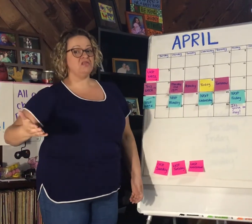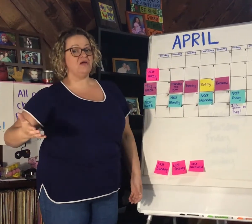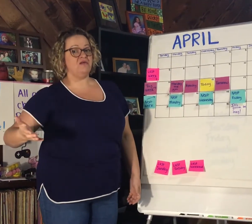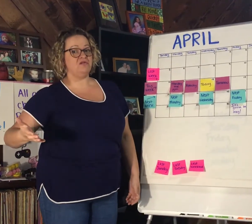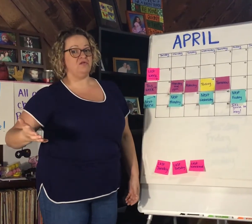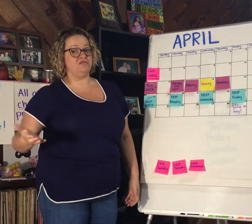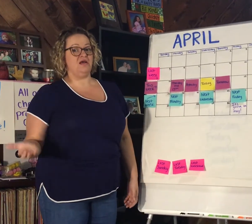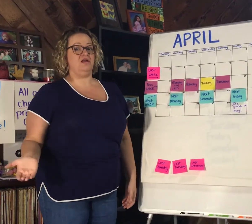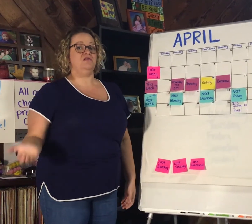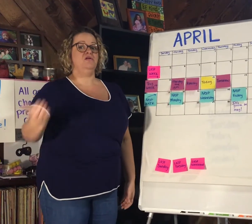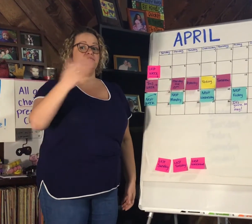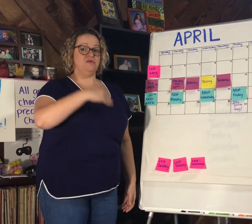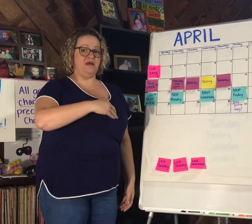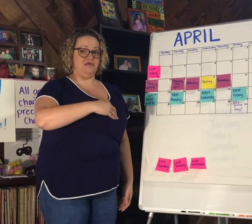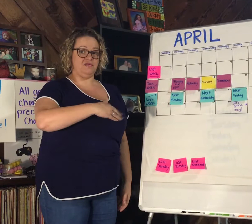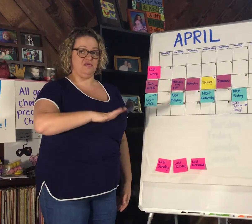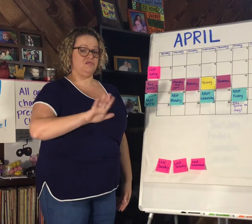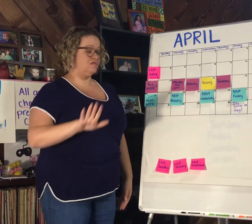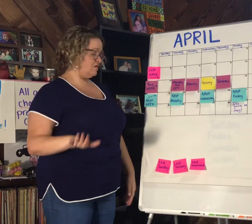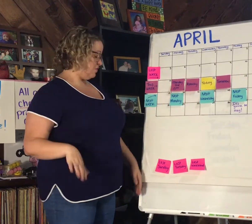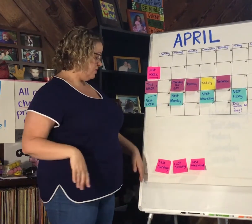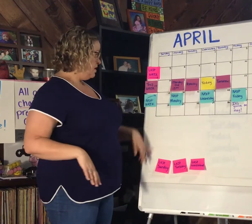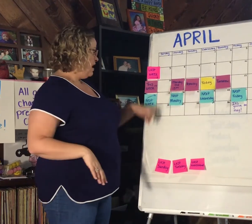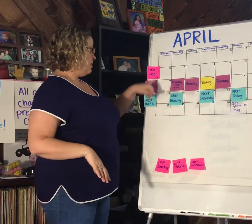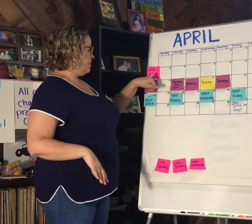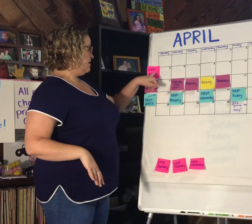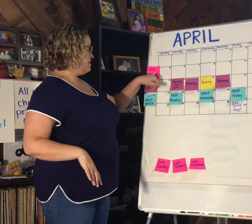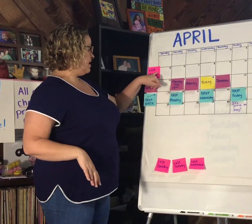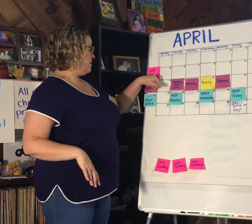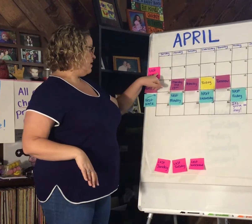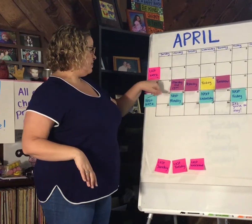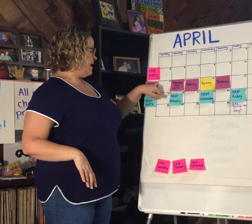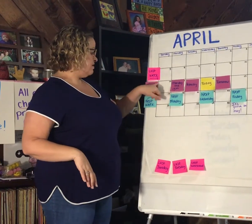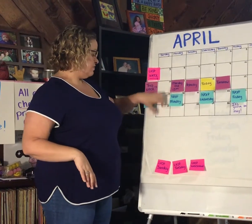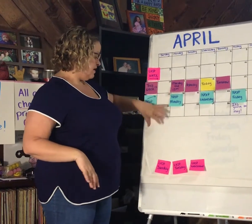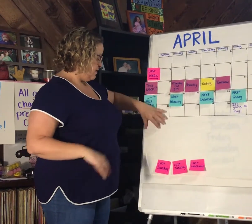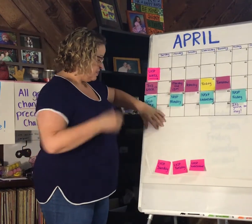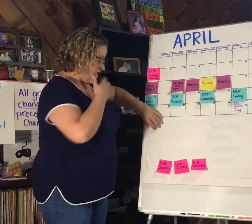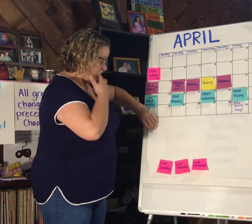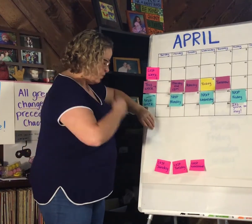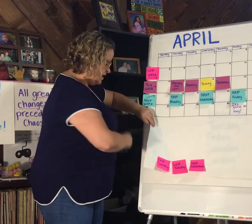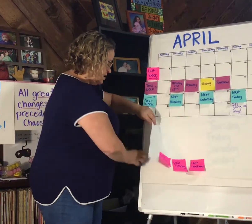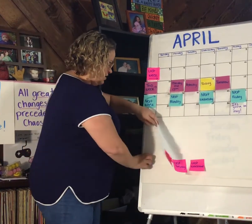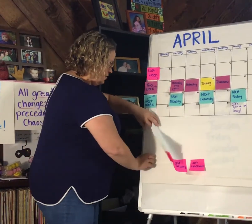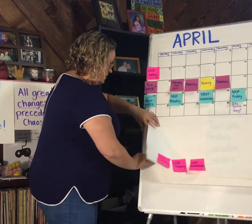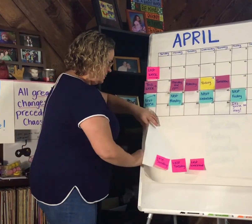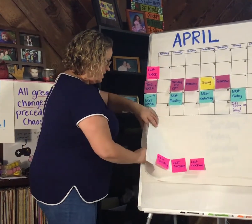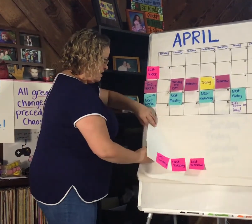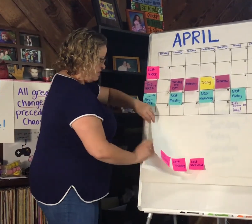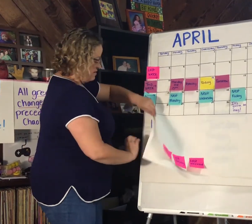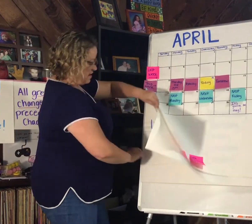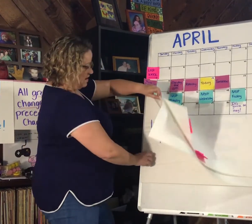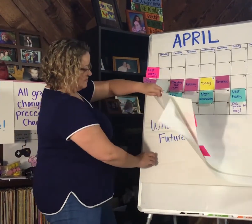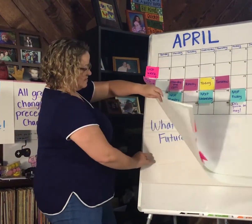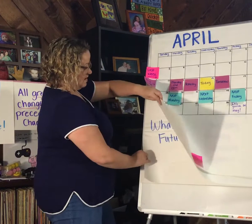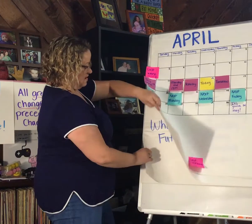have their own sign for the past tense. So, let's talk about last week. We know that time